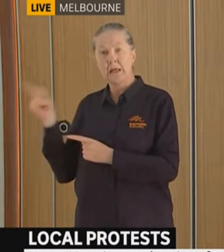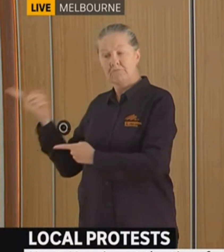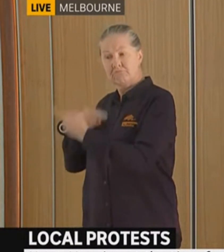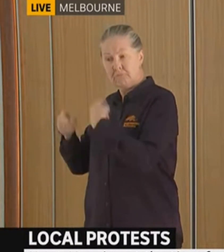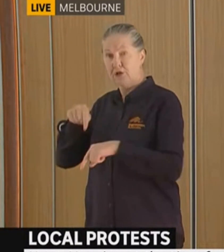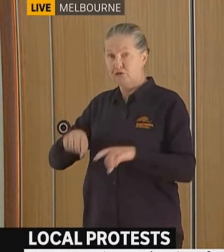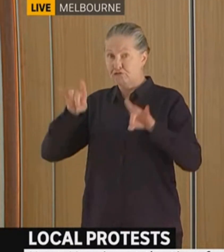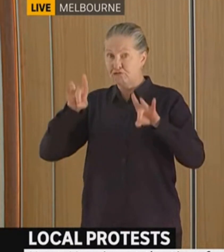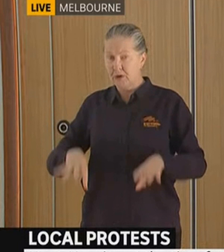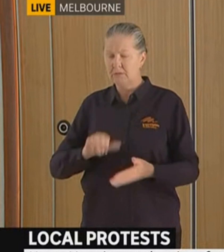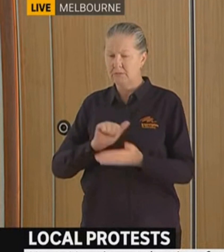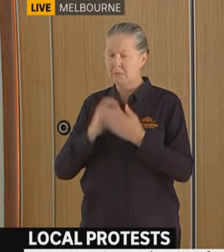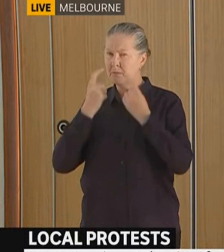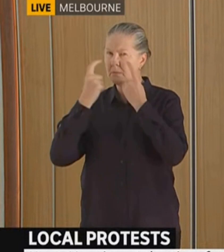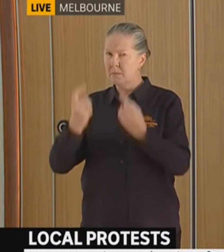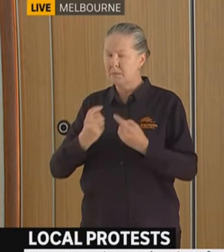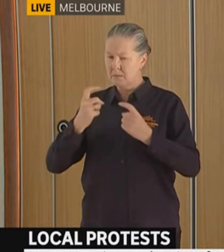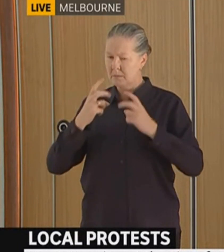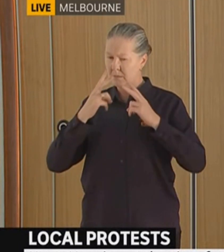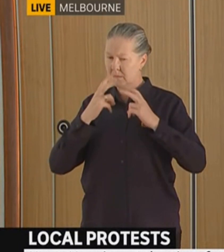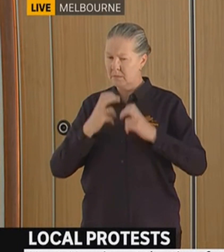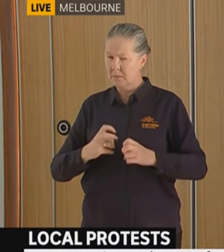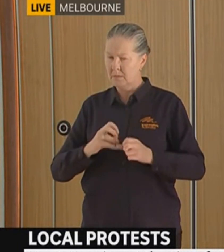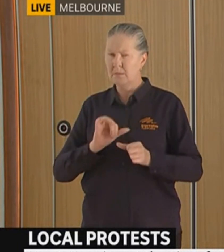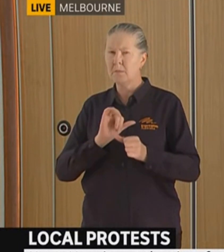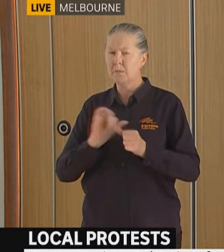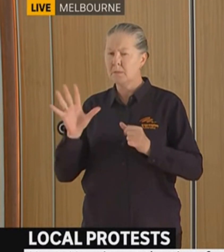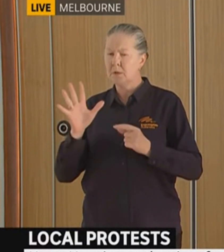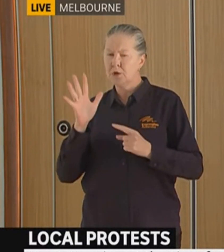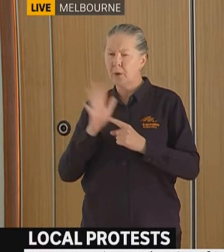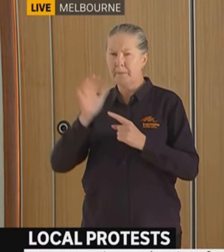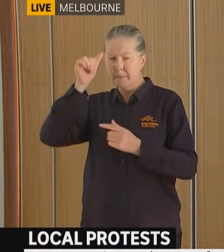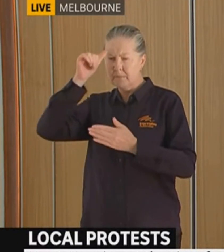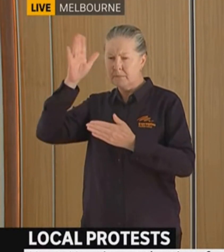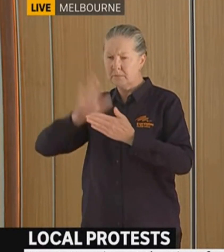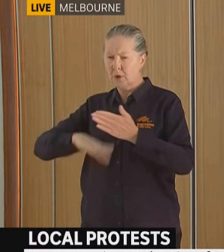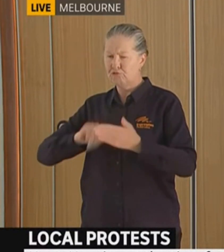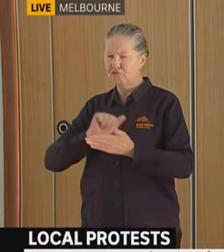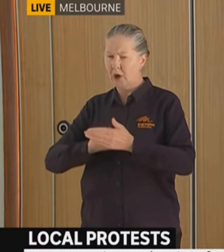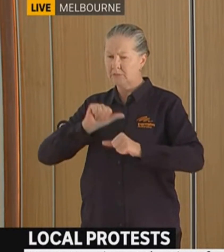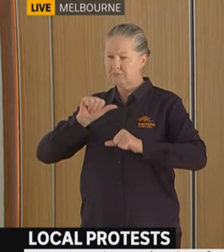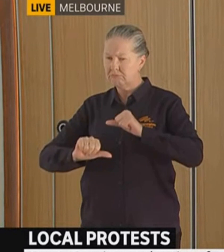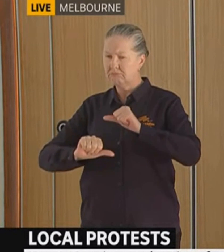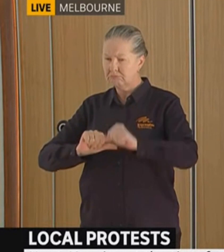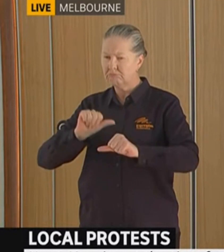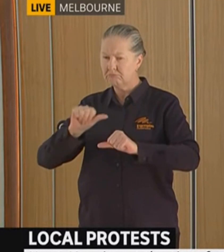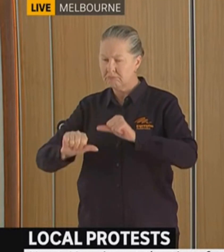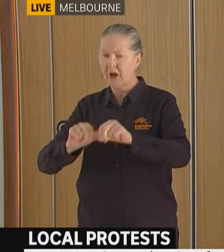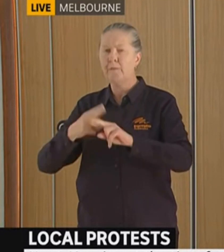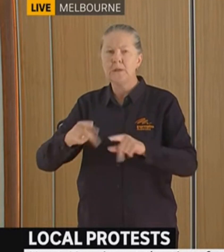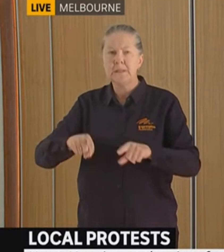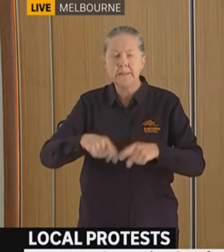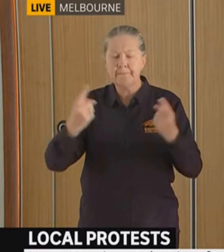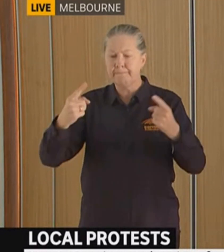steps, following the highest medical standards to look at a range of different therapies